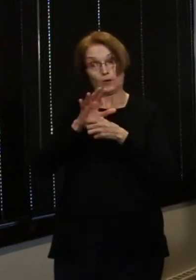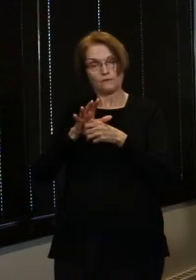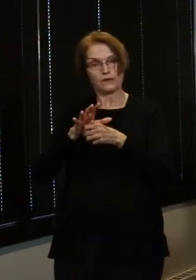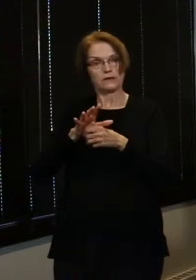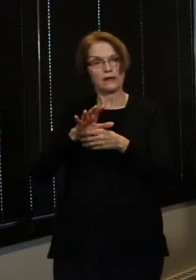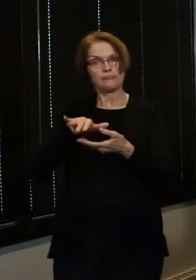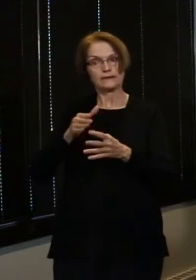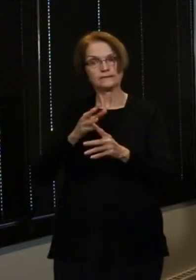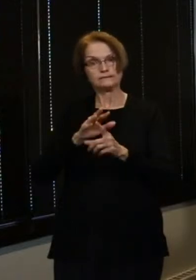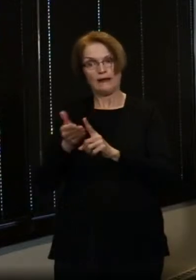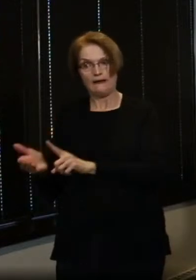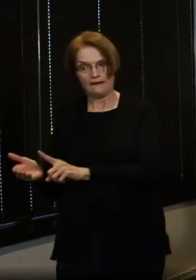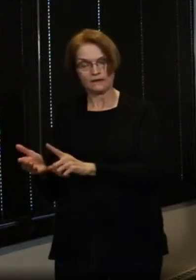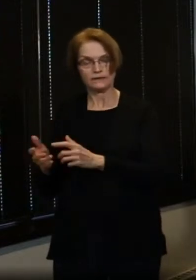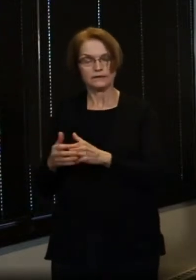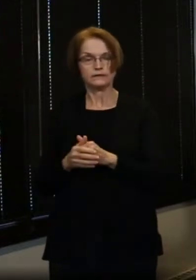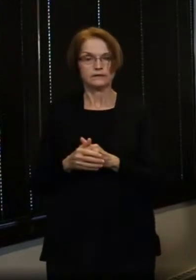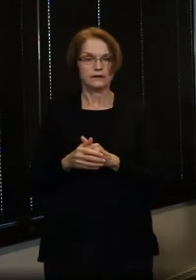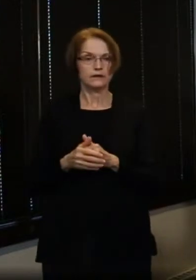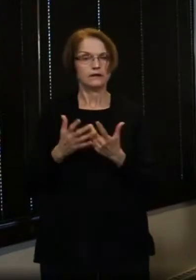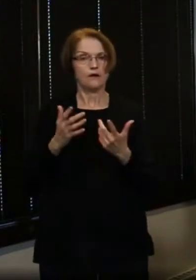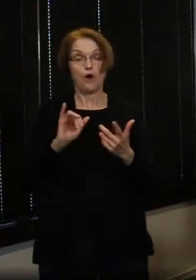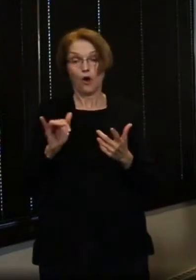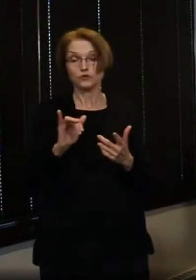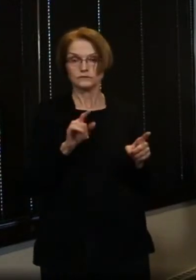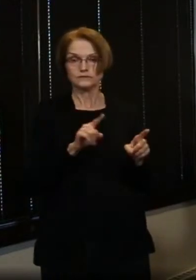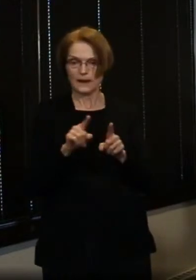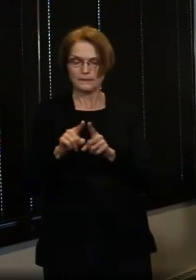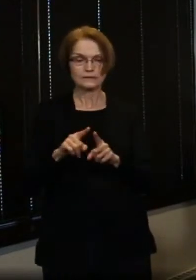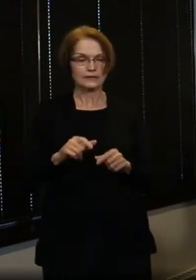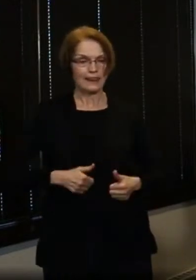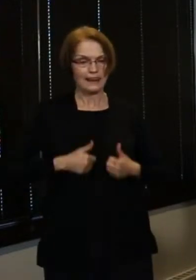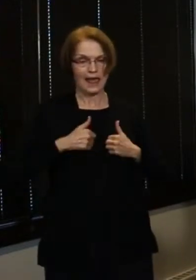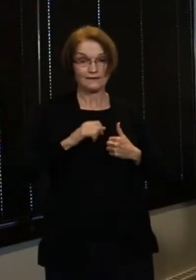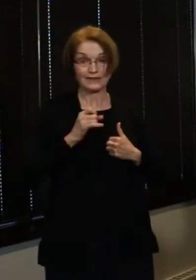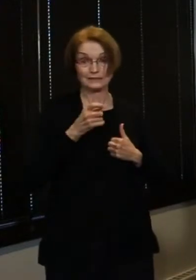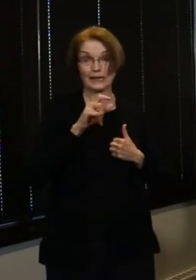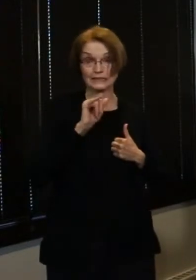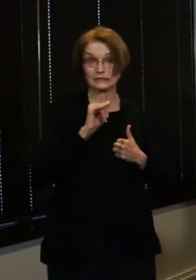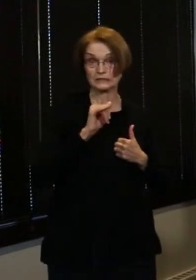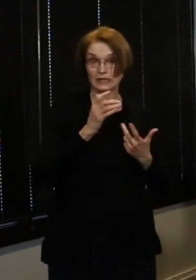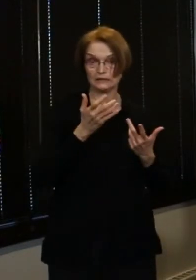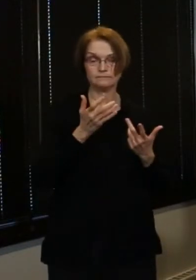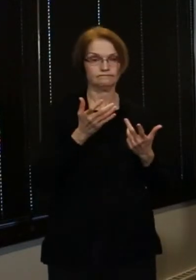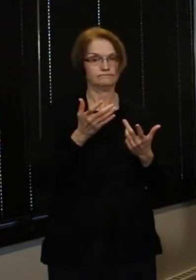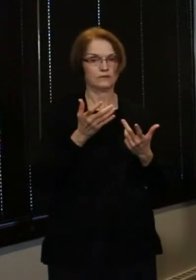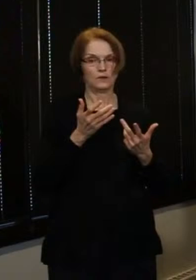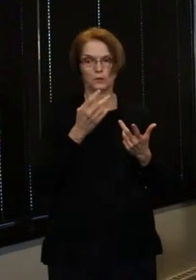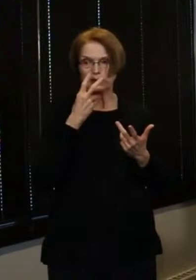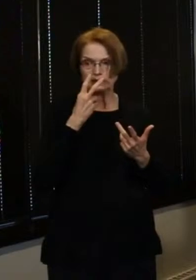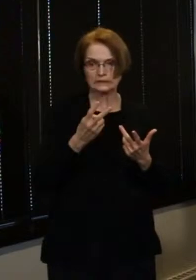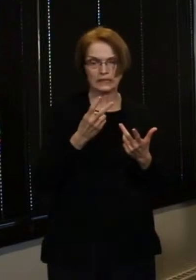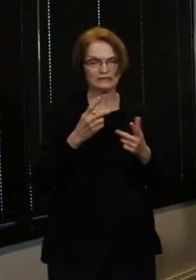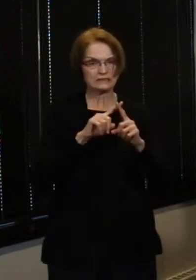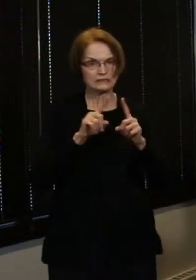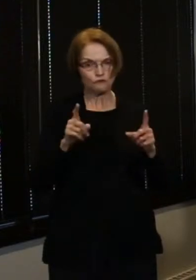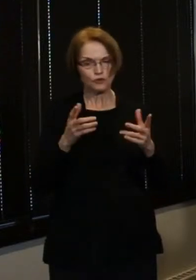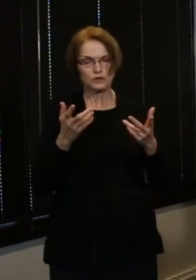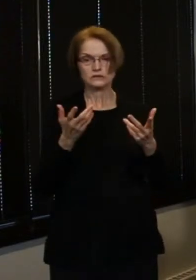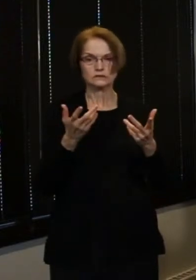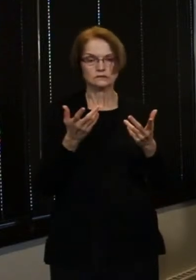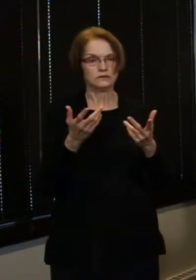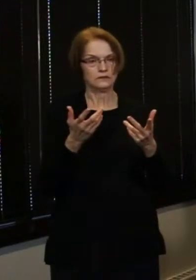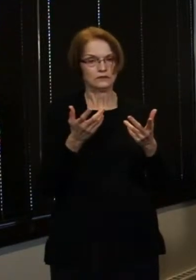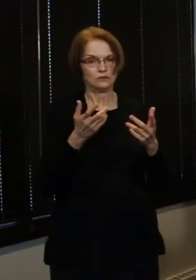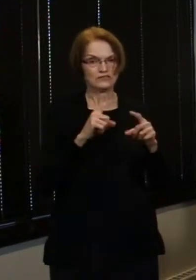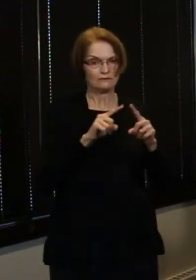disparity in the life expectancy data as well. Where there were already gaps in life expectancy, the pandemic has caused those